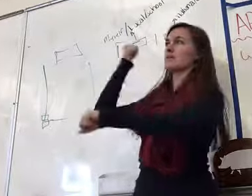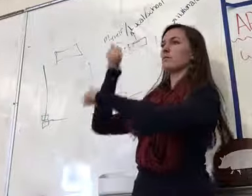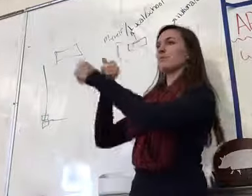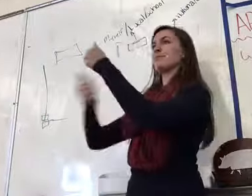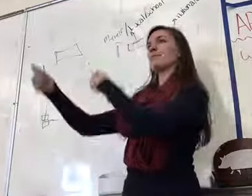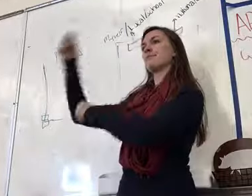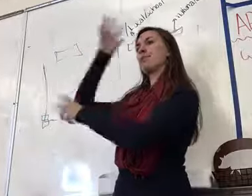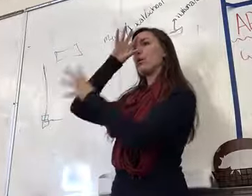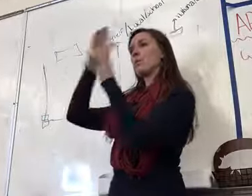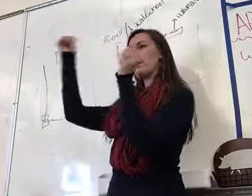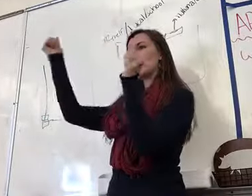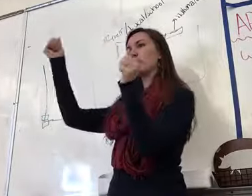system from